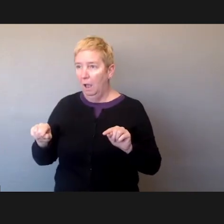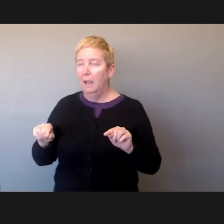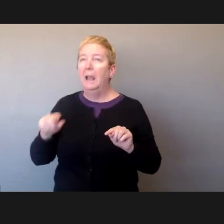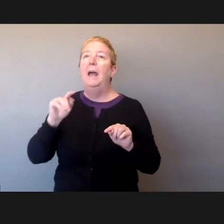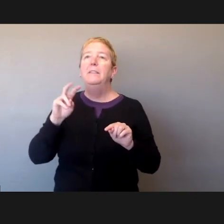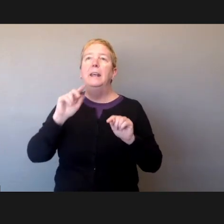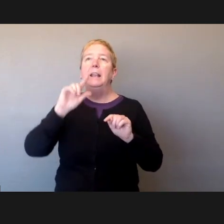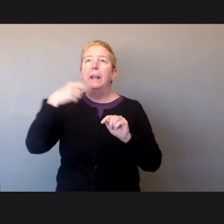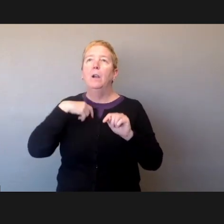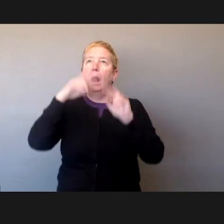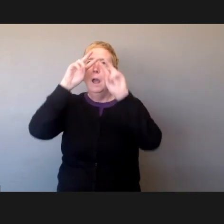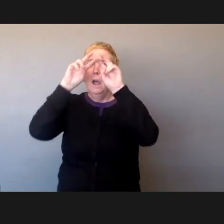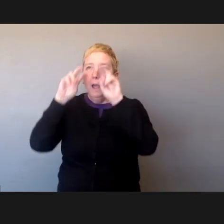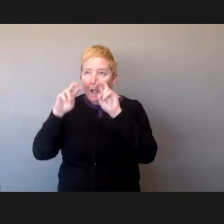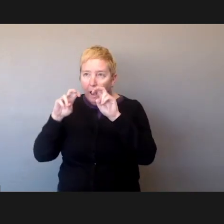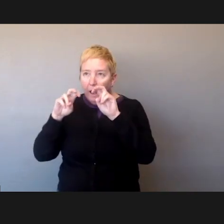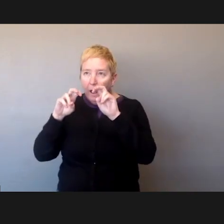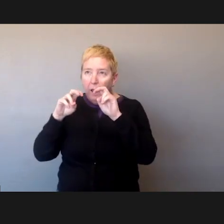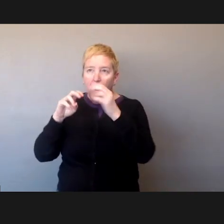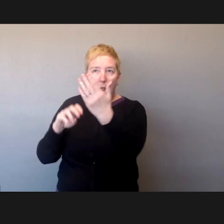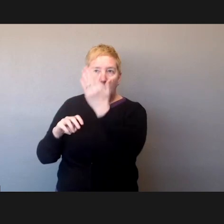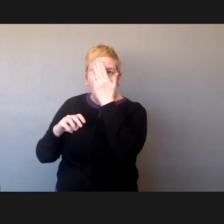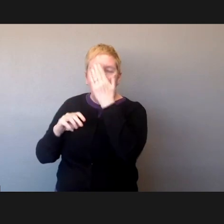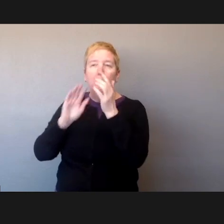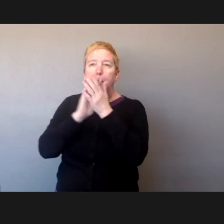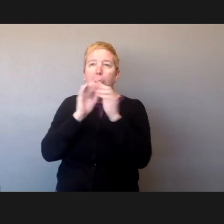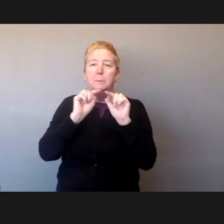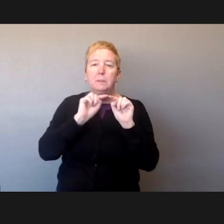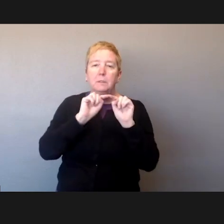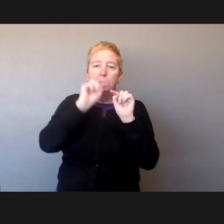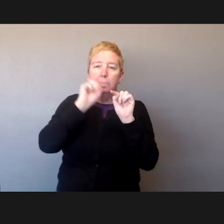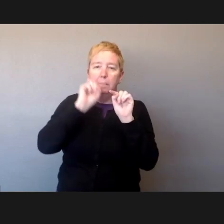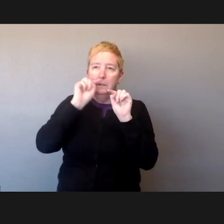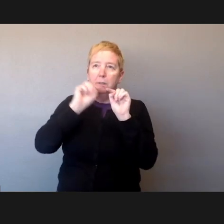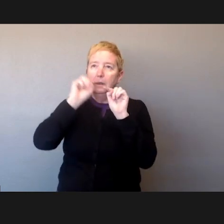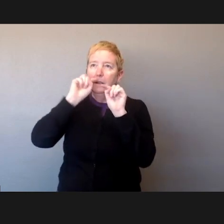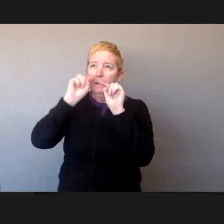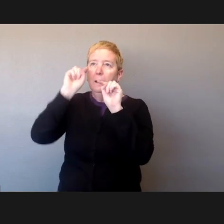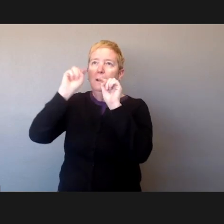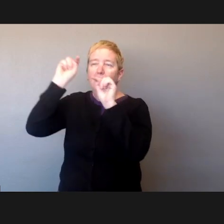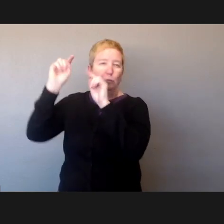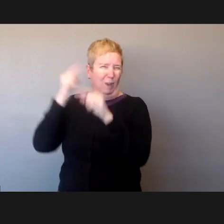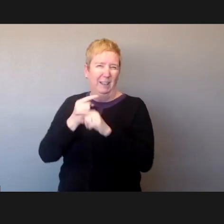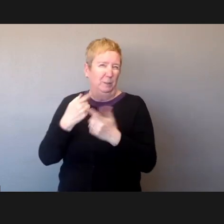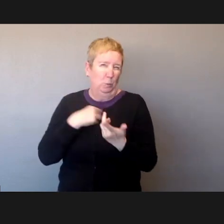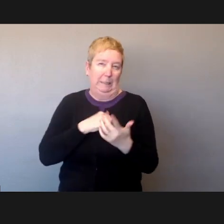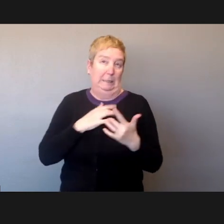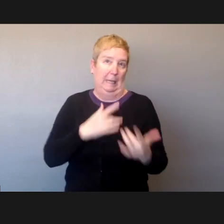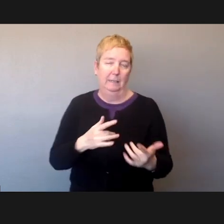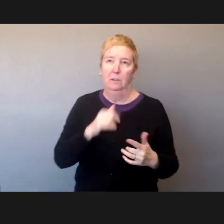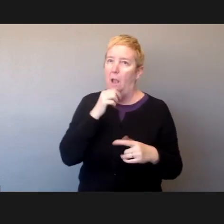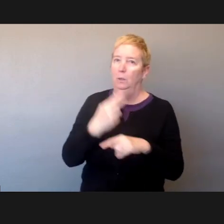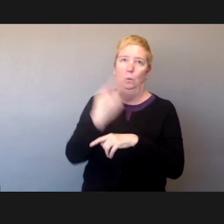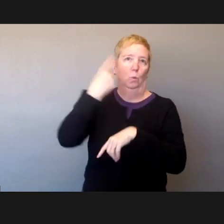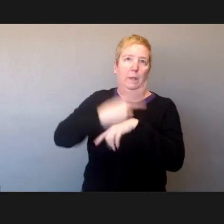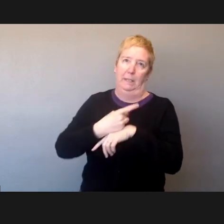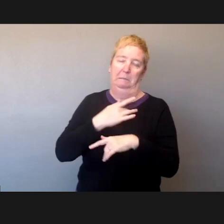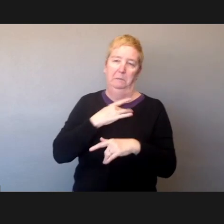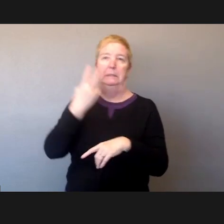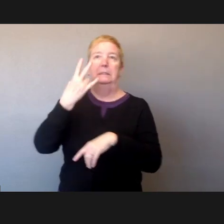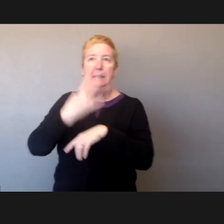it's going up and down like this. And so it's only by combining data in a week that we'll do that. So I think that's,